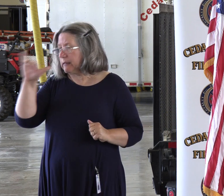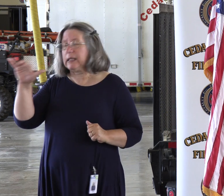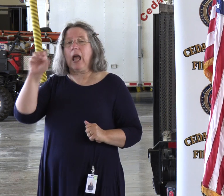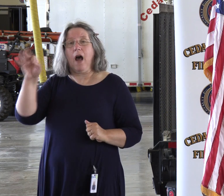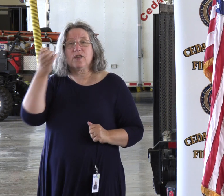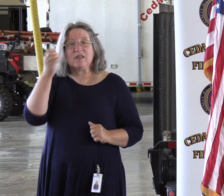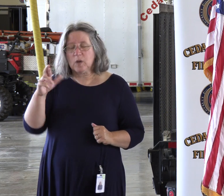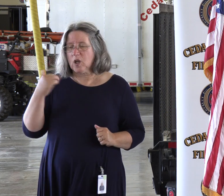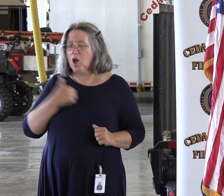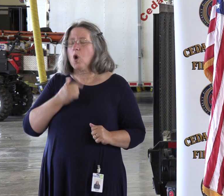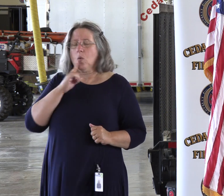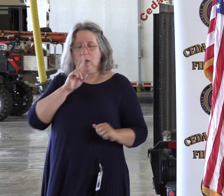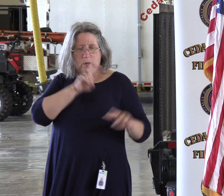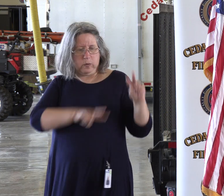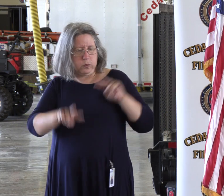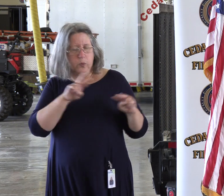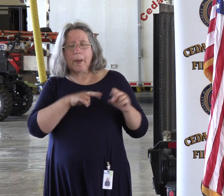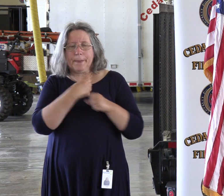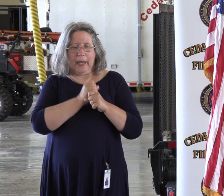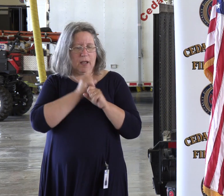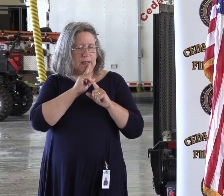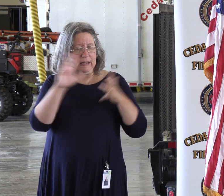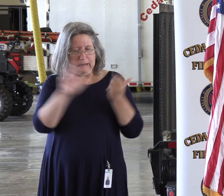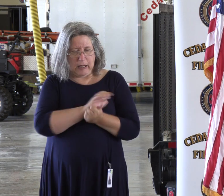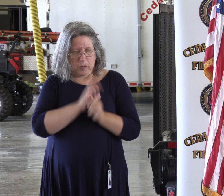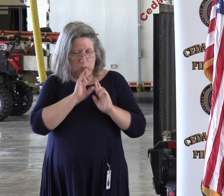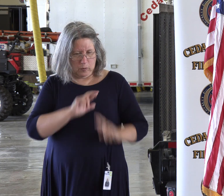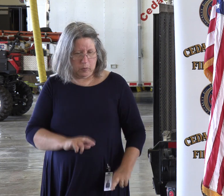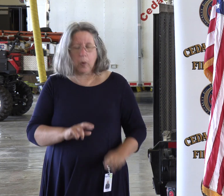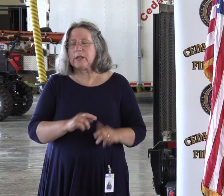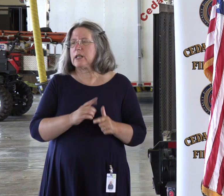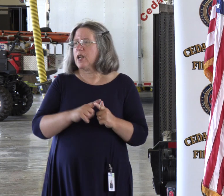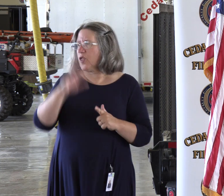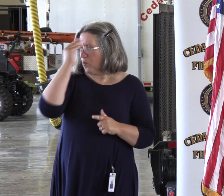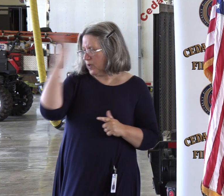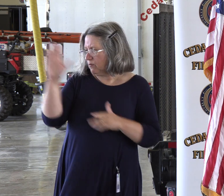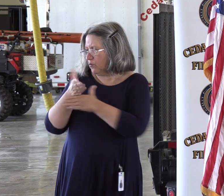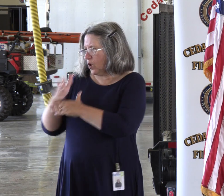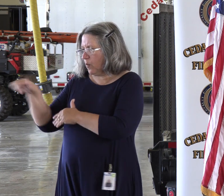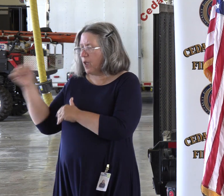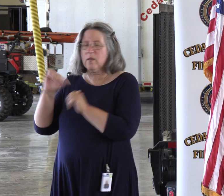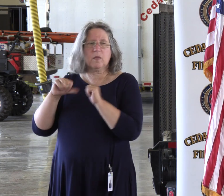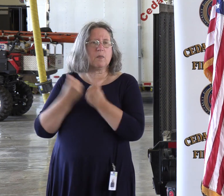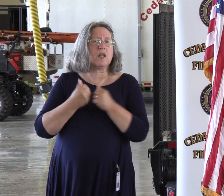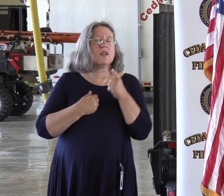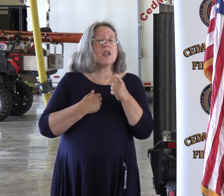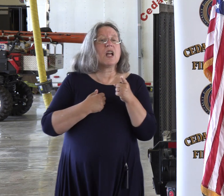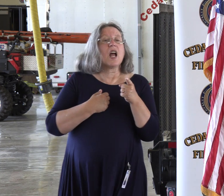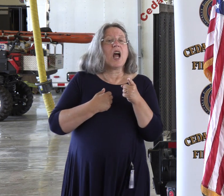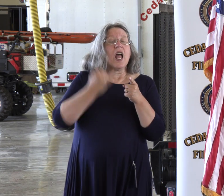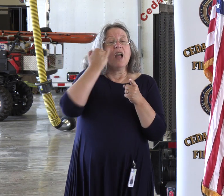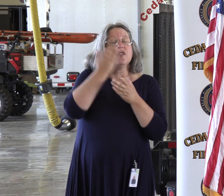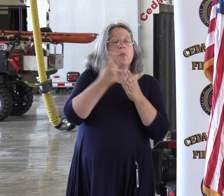we create the damage assessment reports, then that share with other agencies and go up. So if a family calls